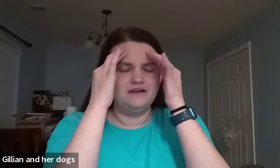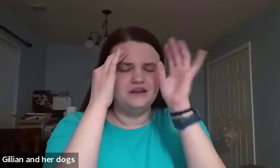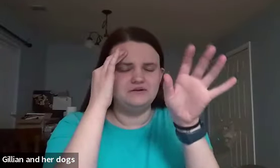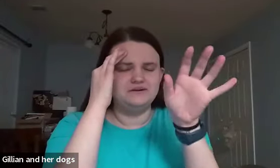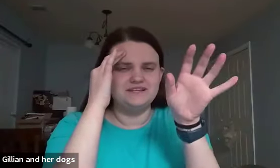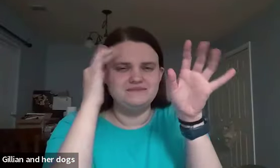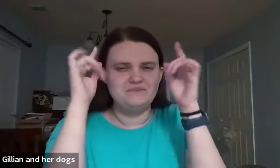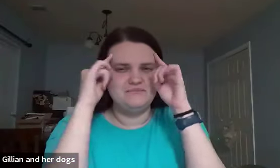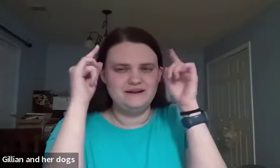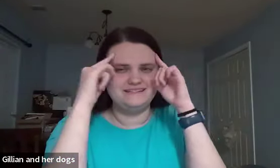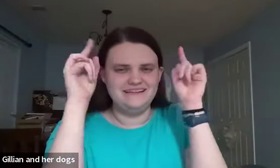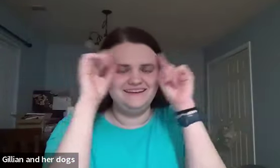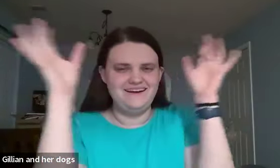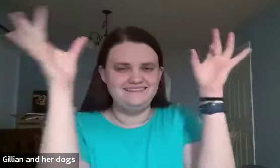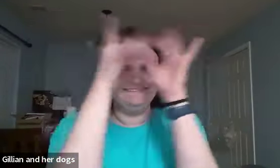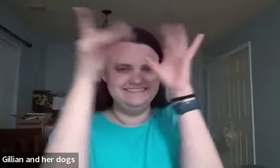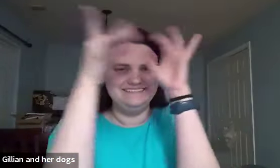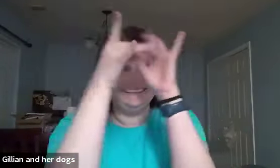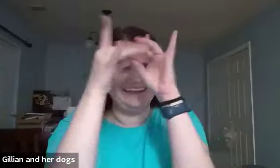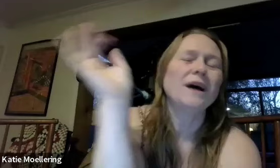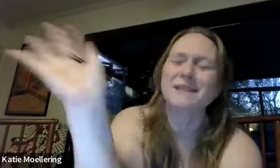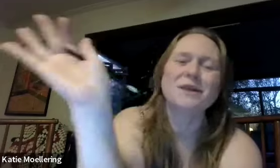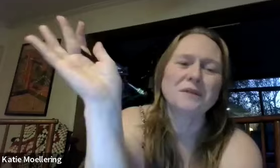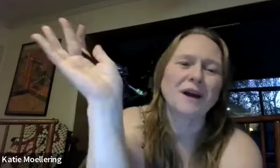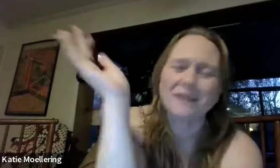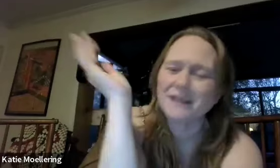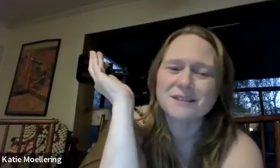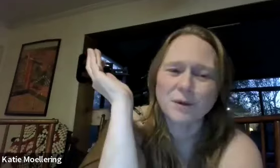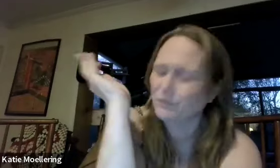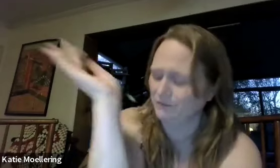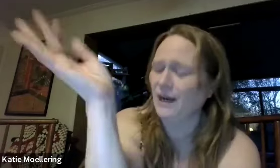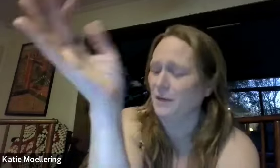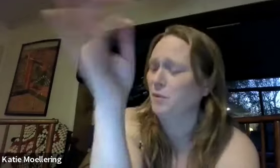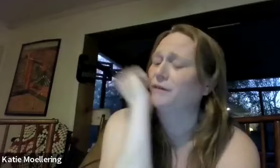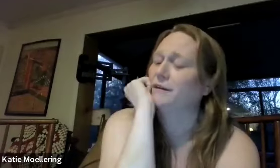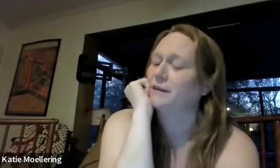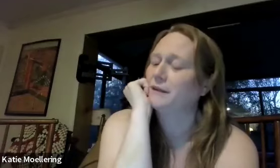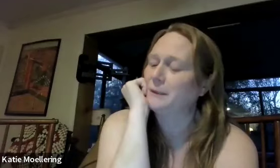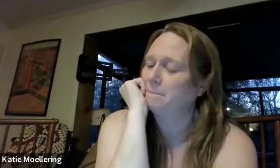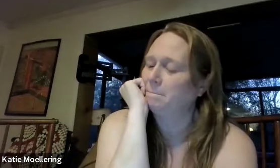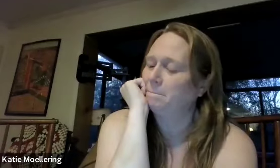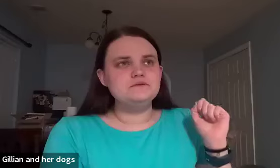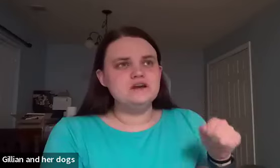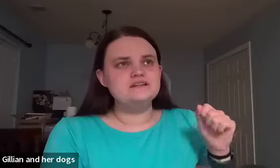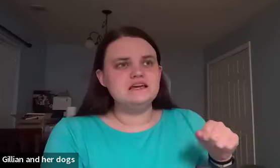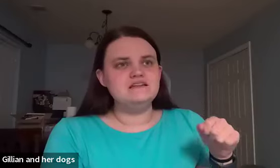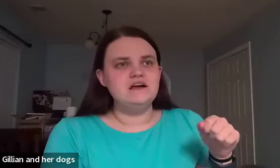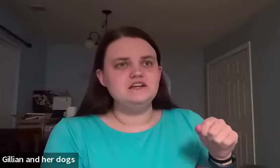I know what you're saying, but my brain is like not Well, getting and that's totally fine. Like, it's so not it. important. Because if you were trying to say like,